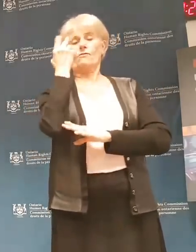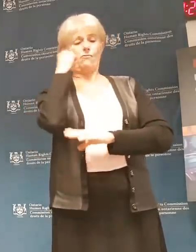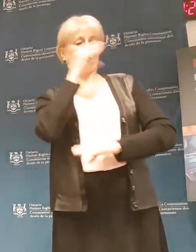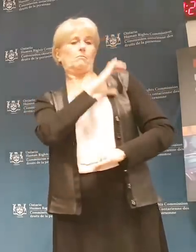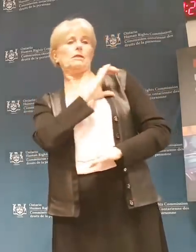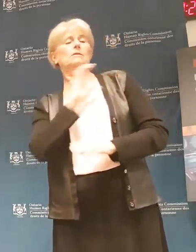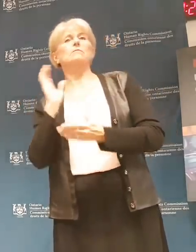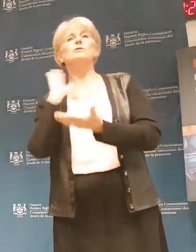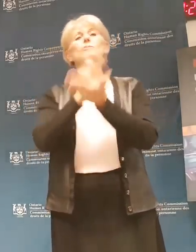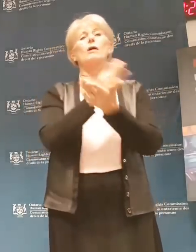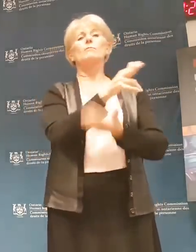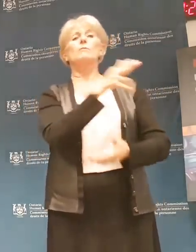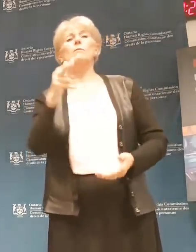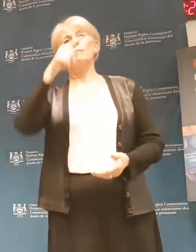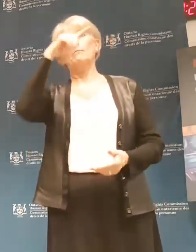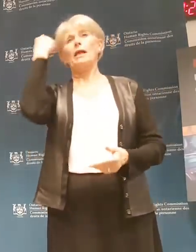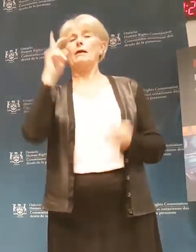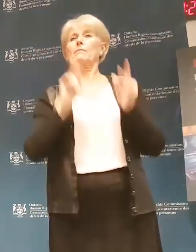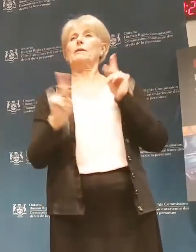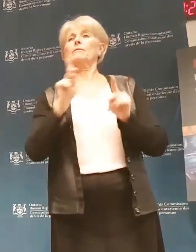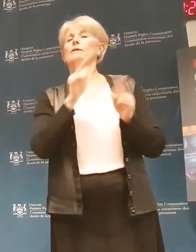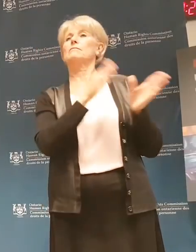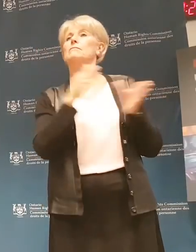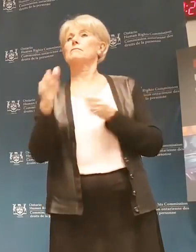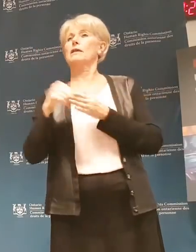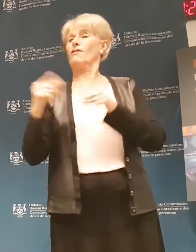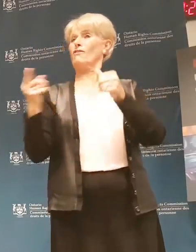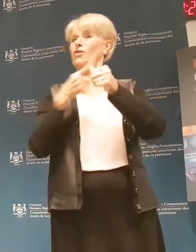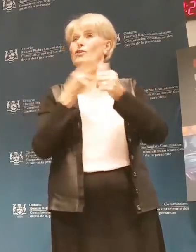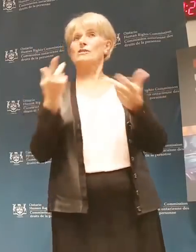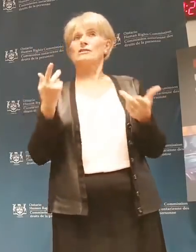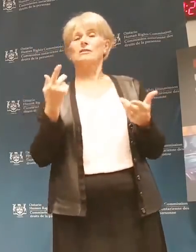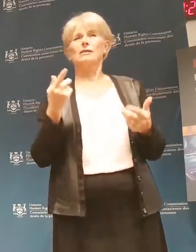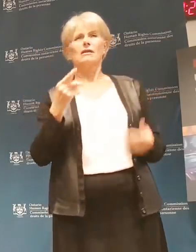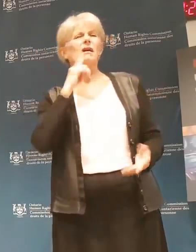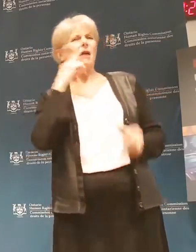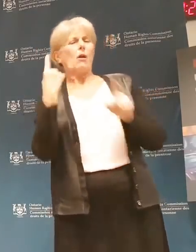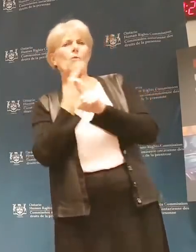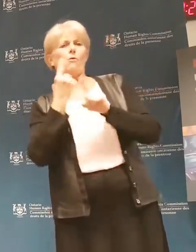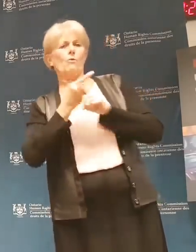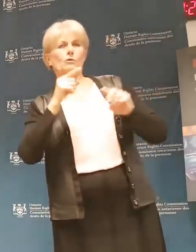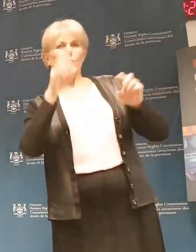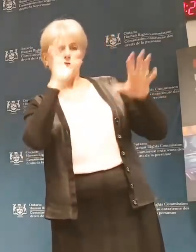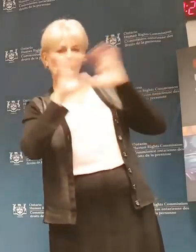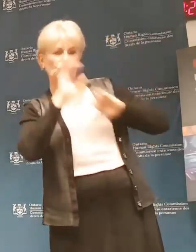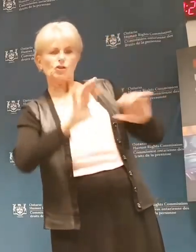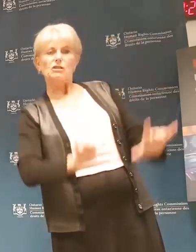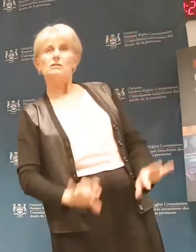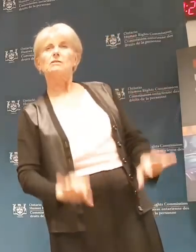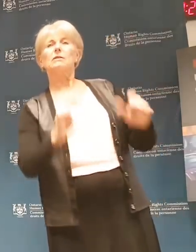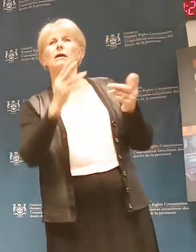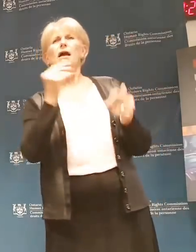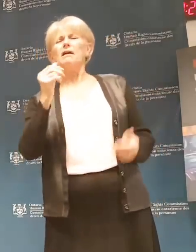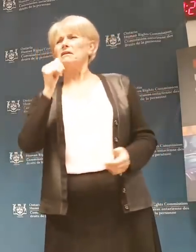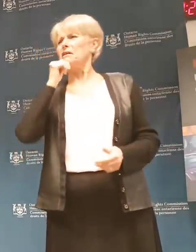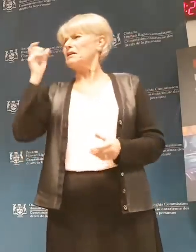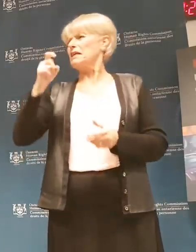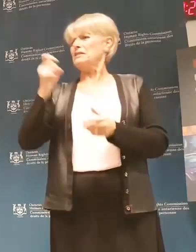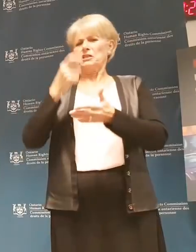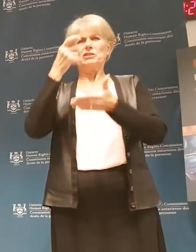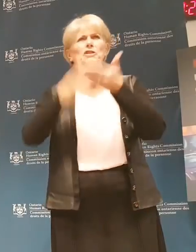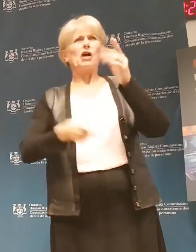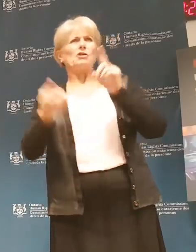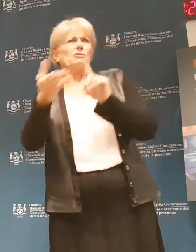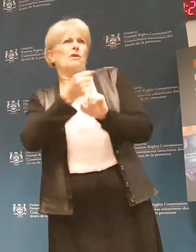police stopping Black civilians in the first place, inappropriate searches, and unnecessary charges and